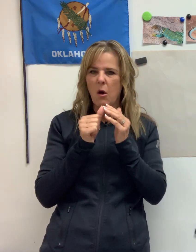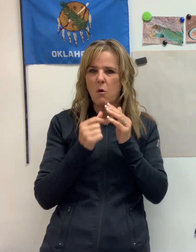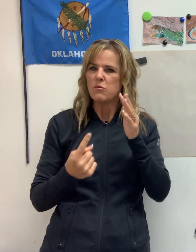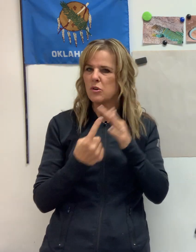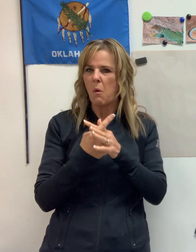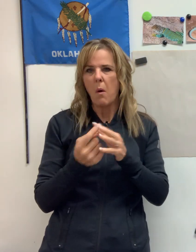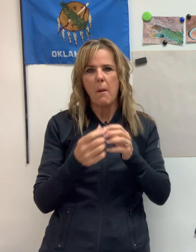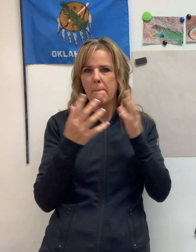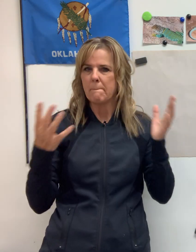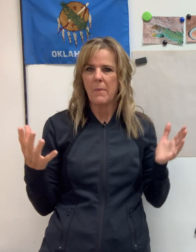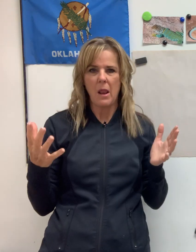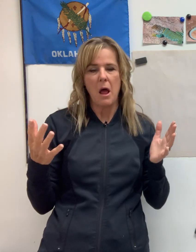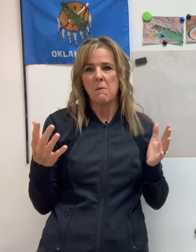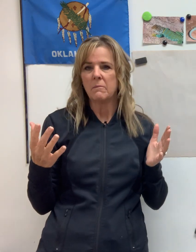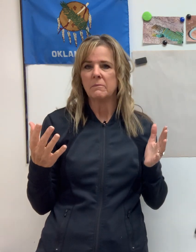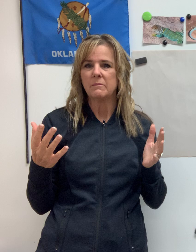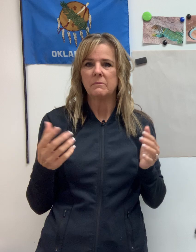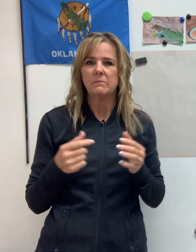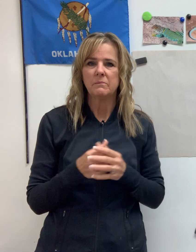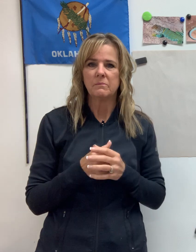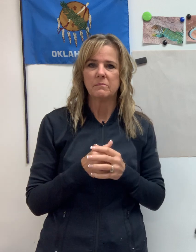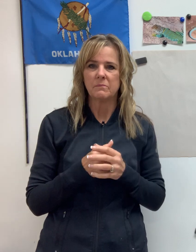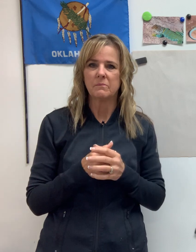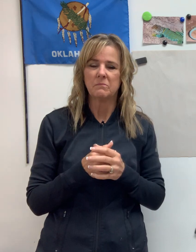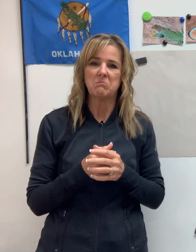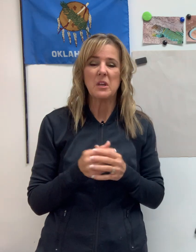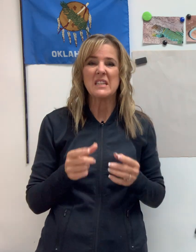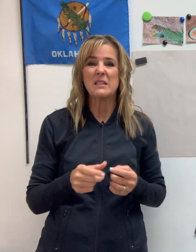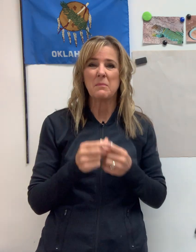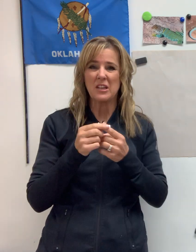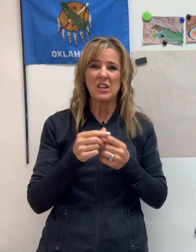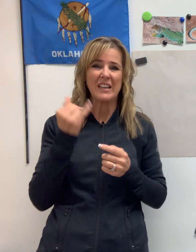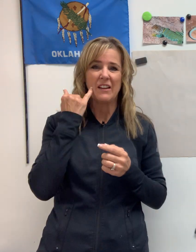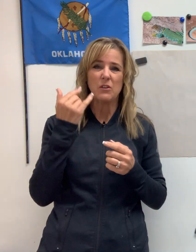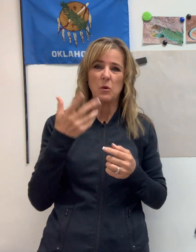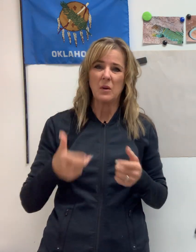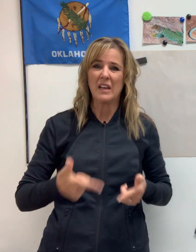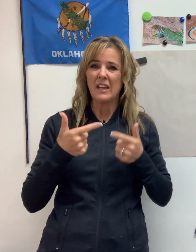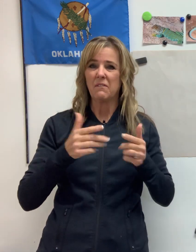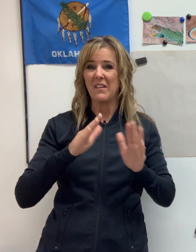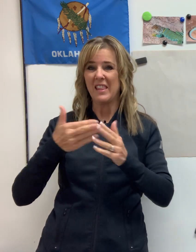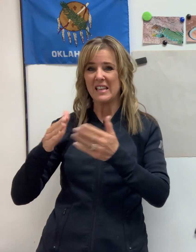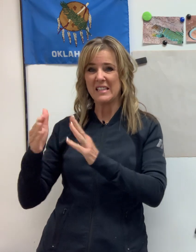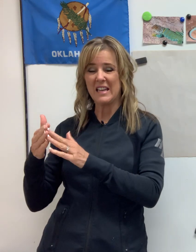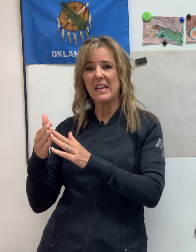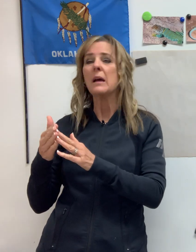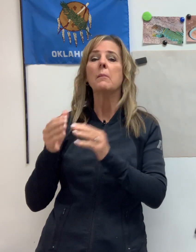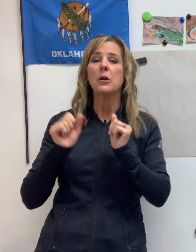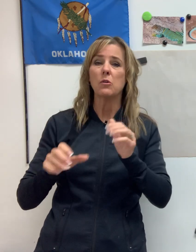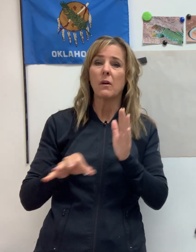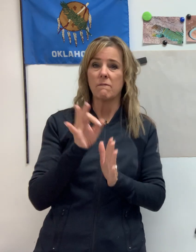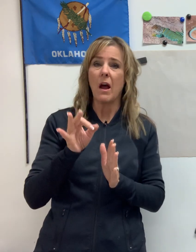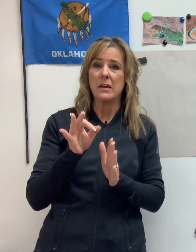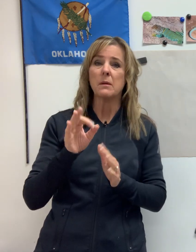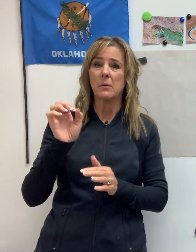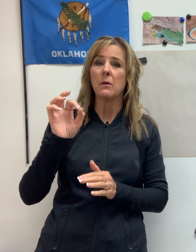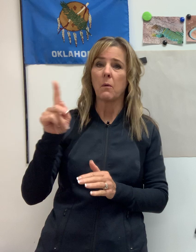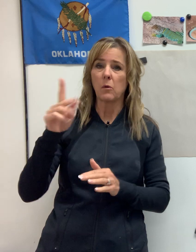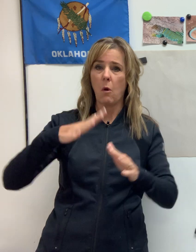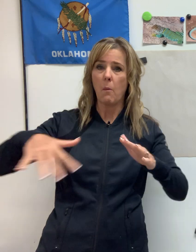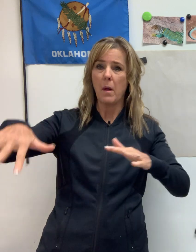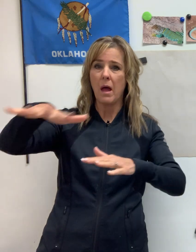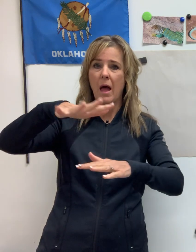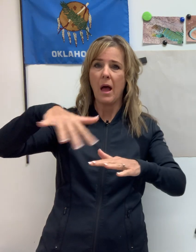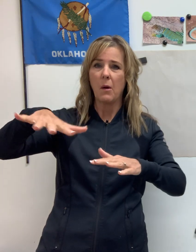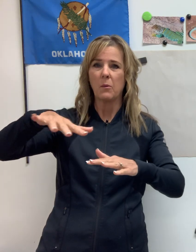lot. You might not have seen one, especially if you live in the city. And so, but they are definitely found all over Oklahoma. And like I